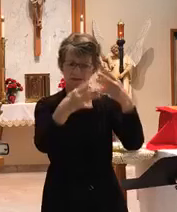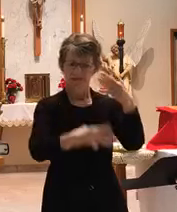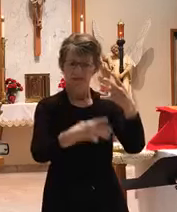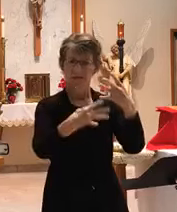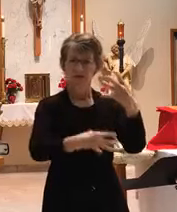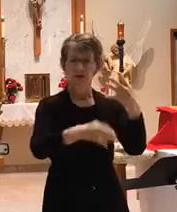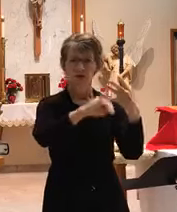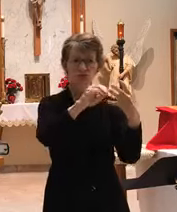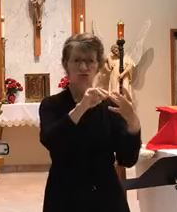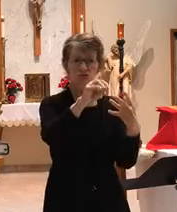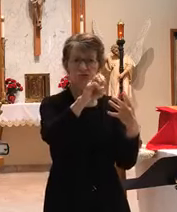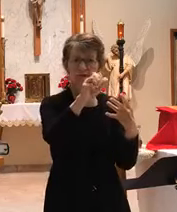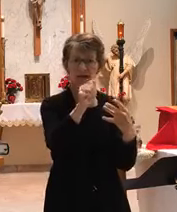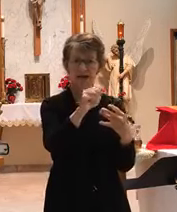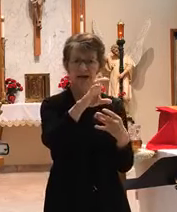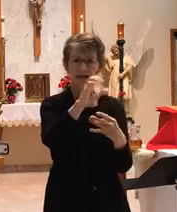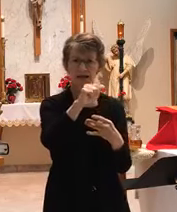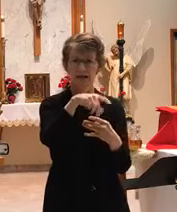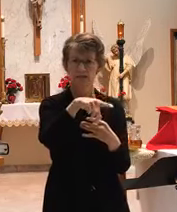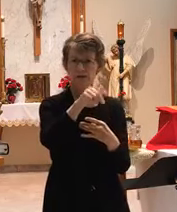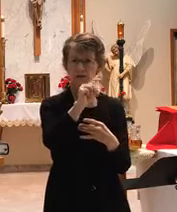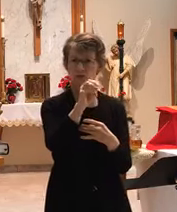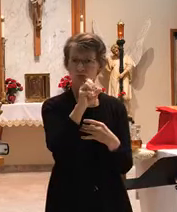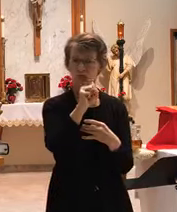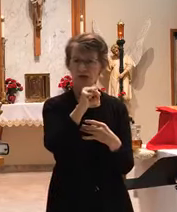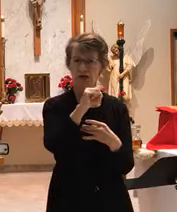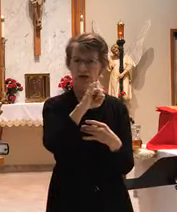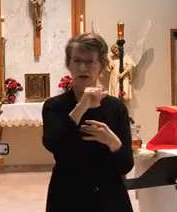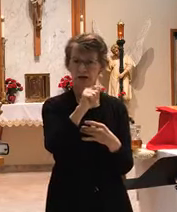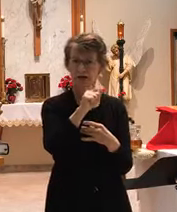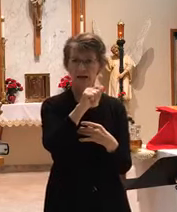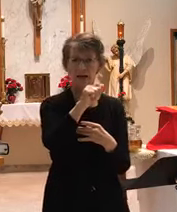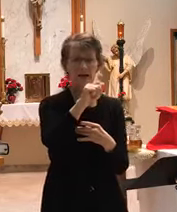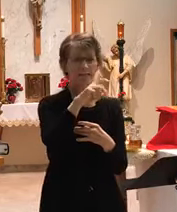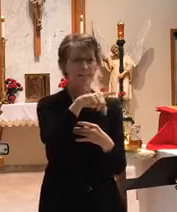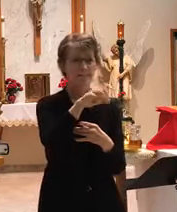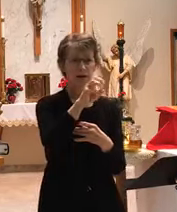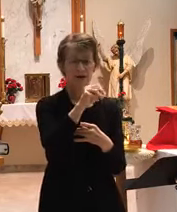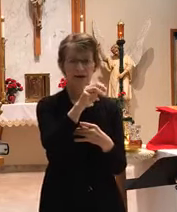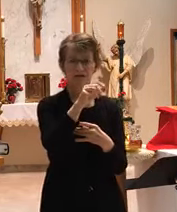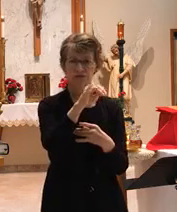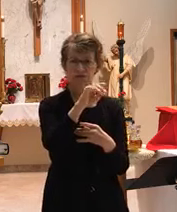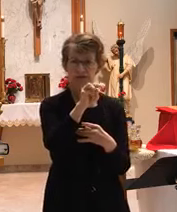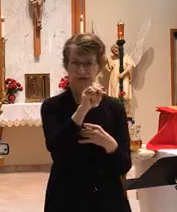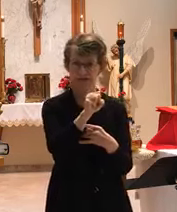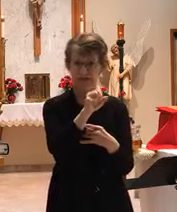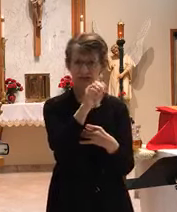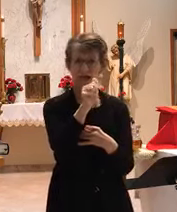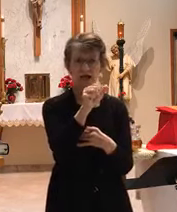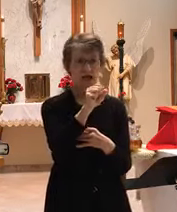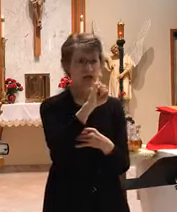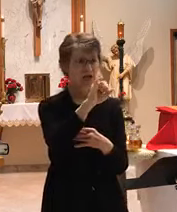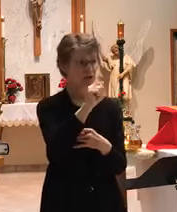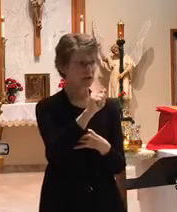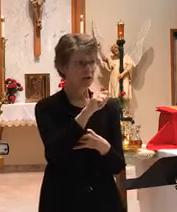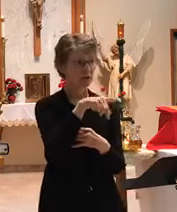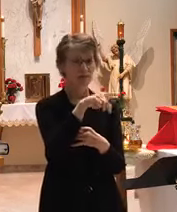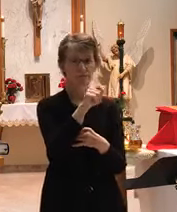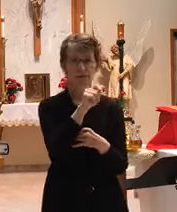Judea, and Cappadocia, Pontus and Asia, Phrygia and